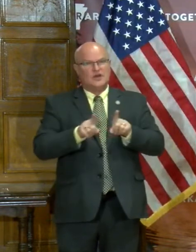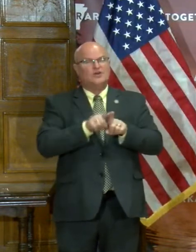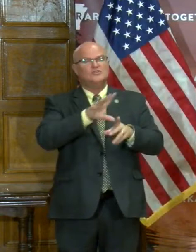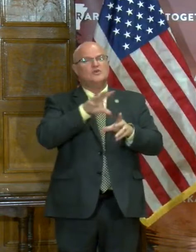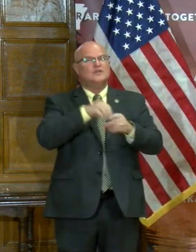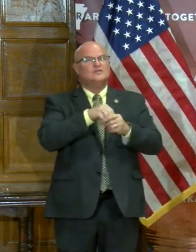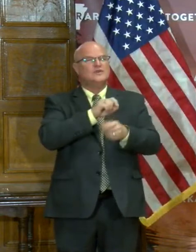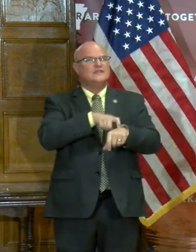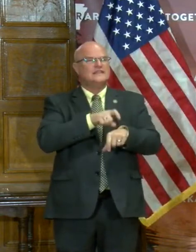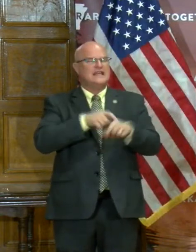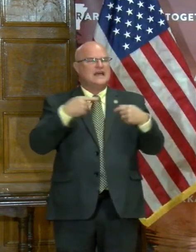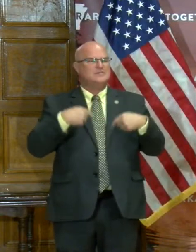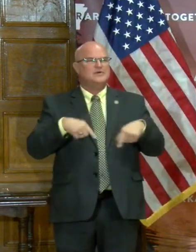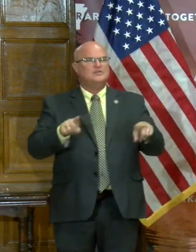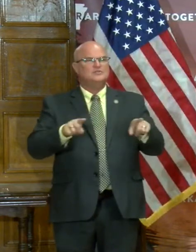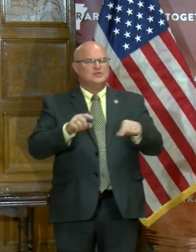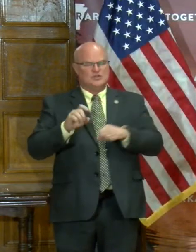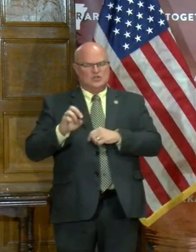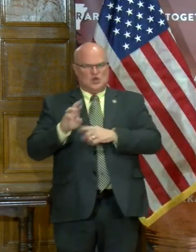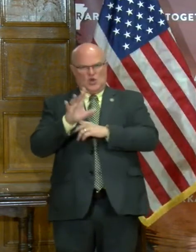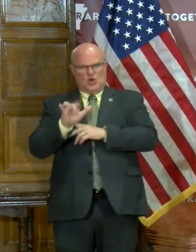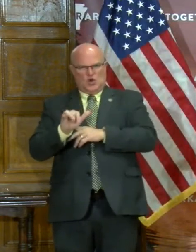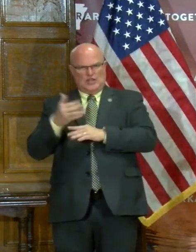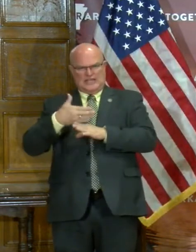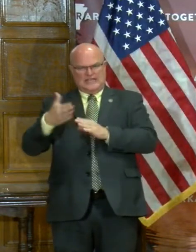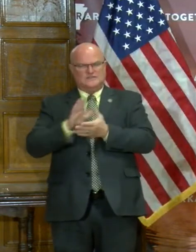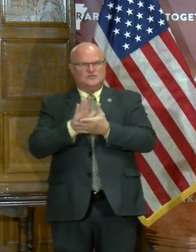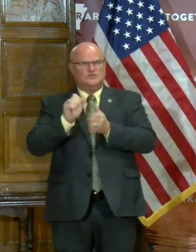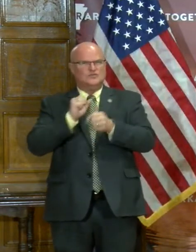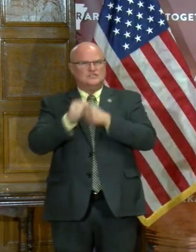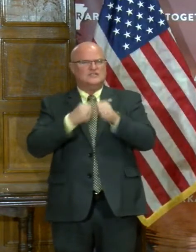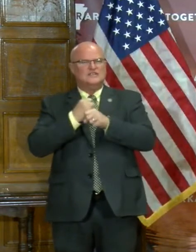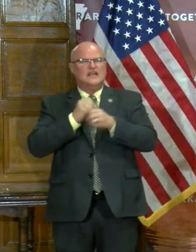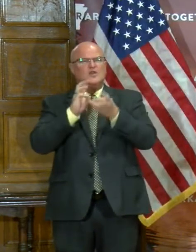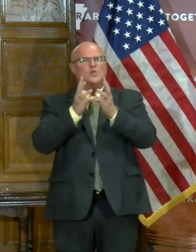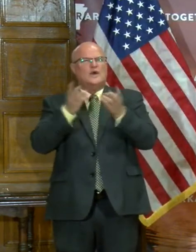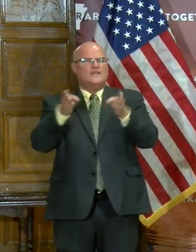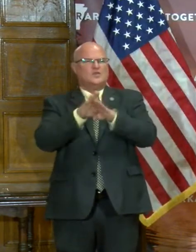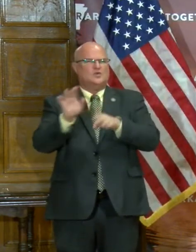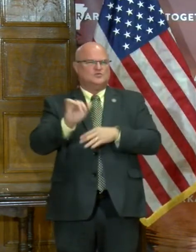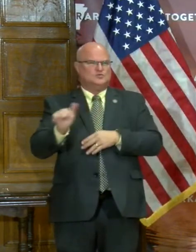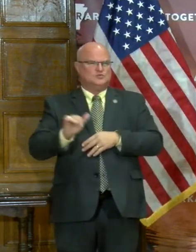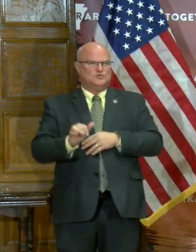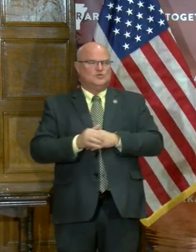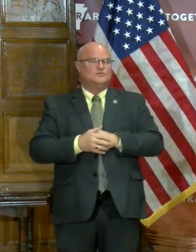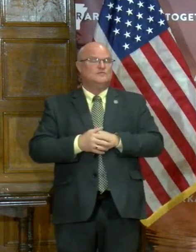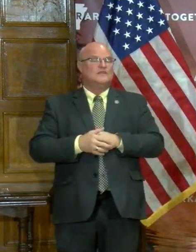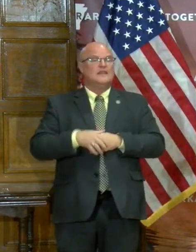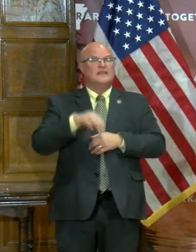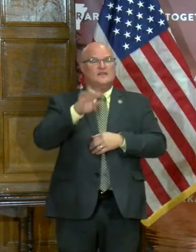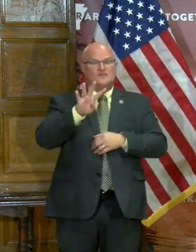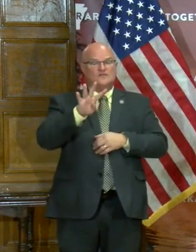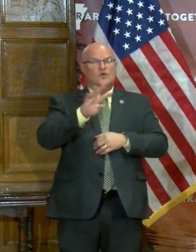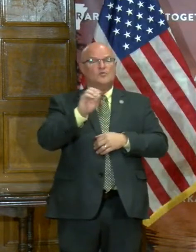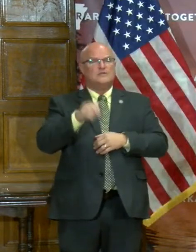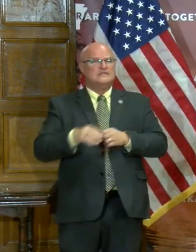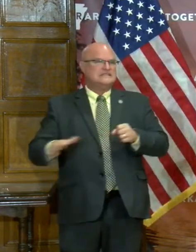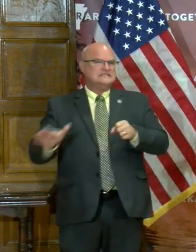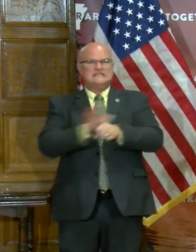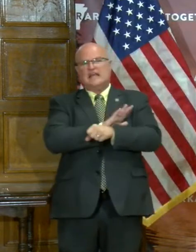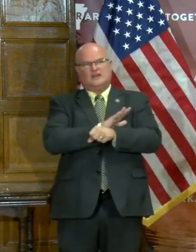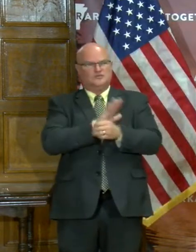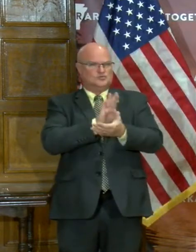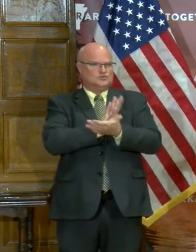includes those times during the early in the school year when we had weather closures. And only 4% were an entire school